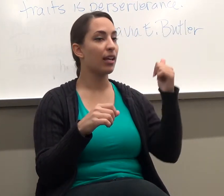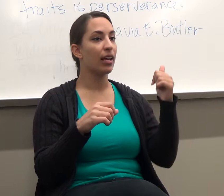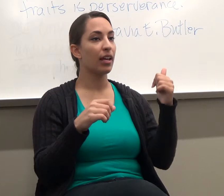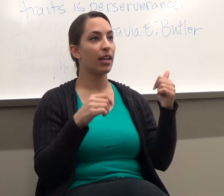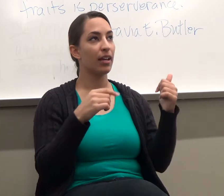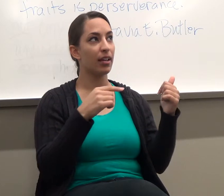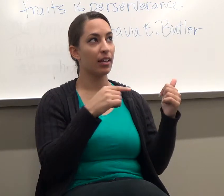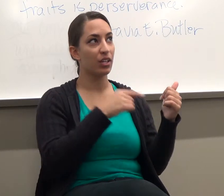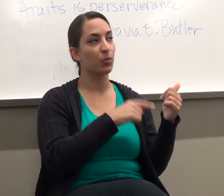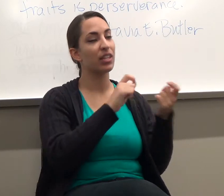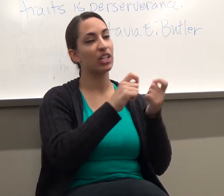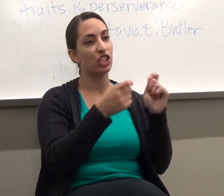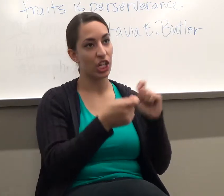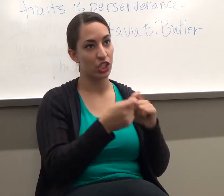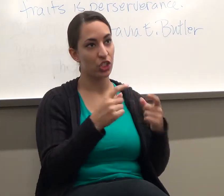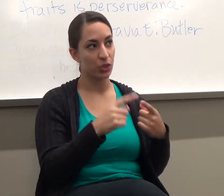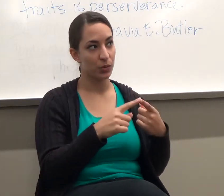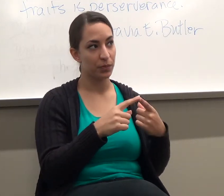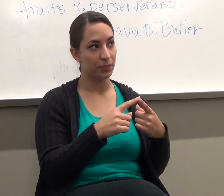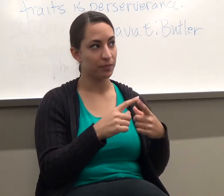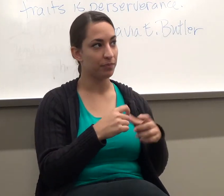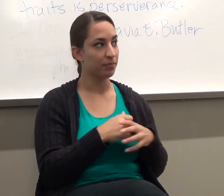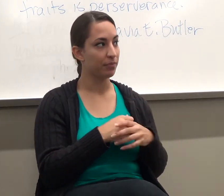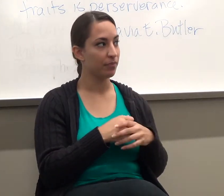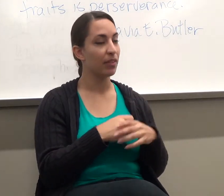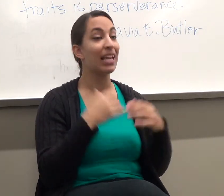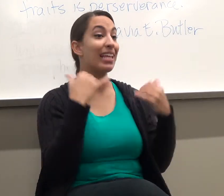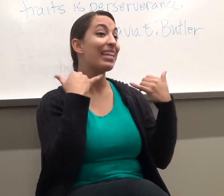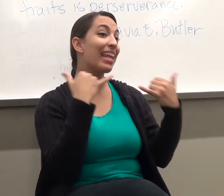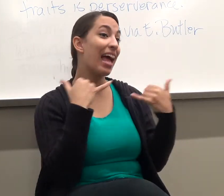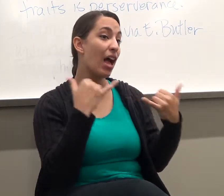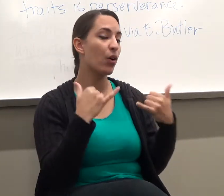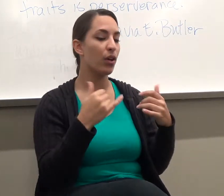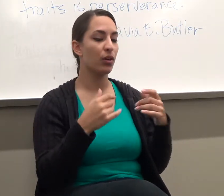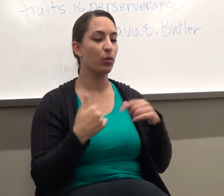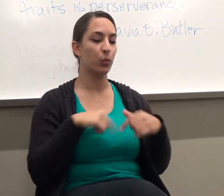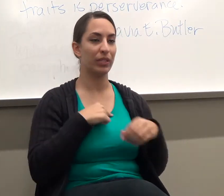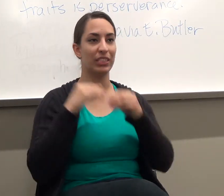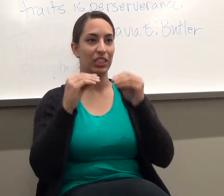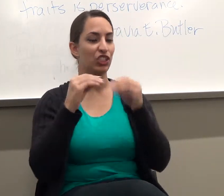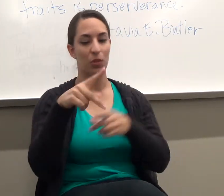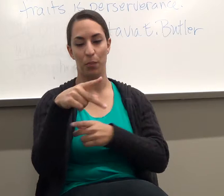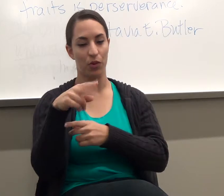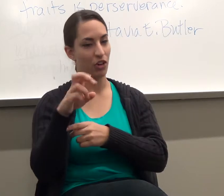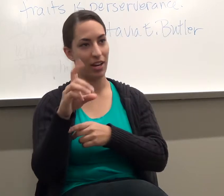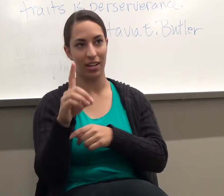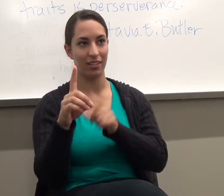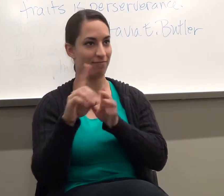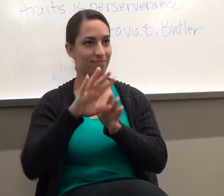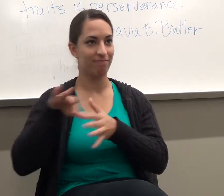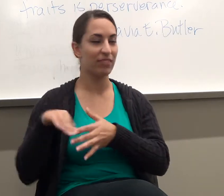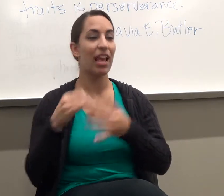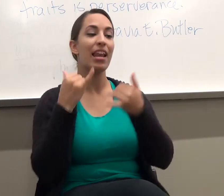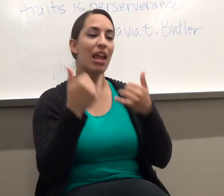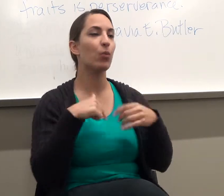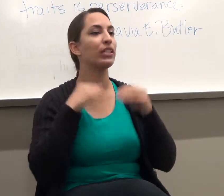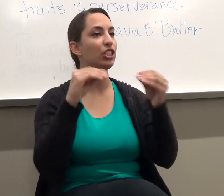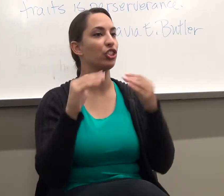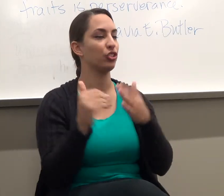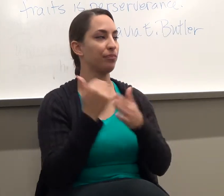will recognize this. This is what we now teach in the English Center, and most of the grammar books call it this. A couple of different things,